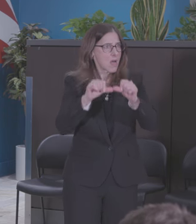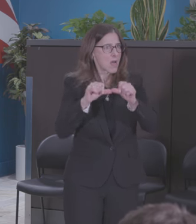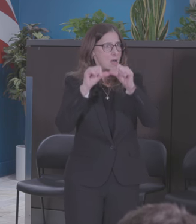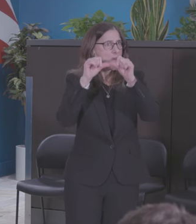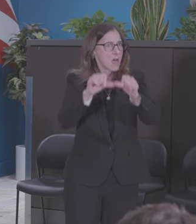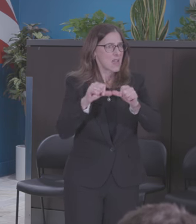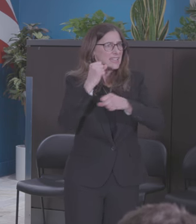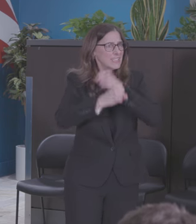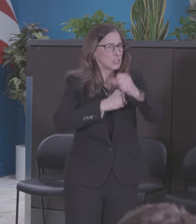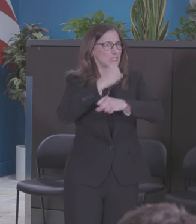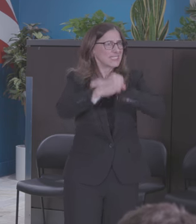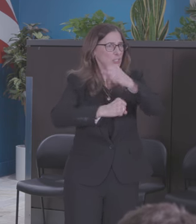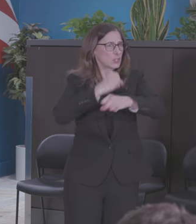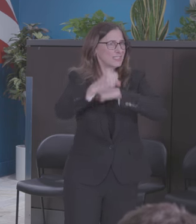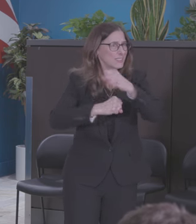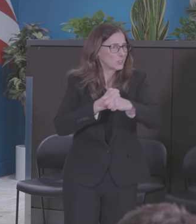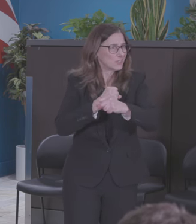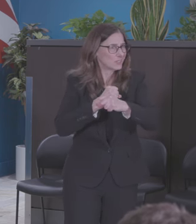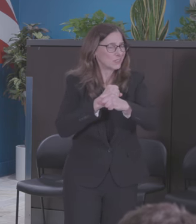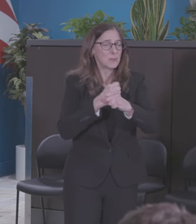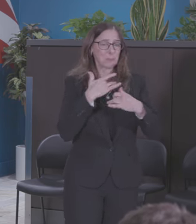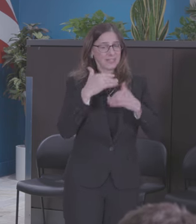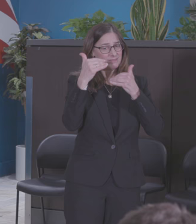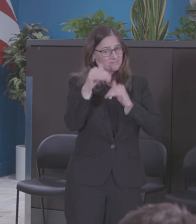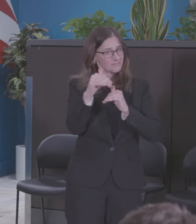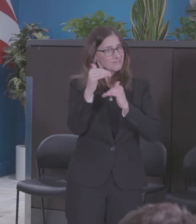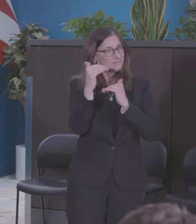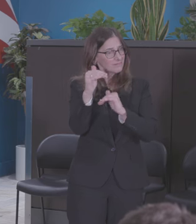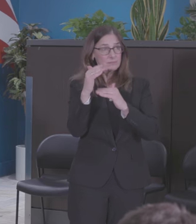I sat with a small platoon of